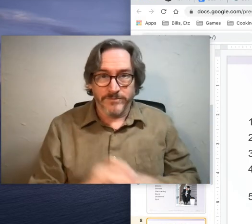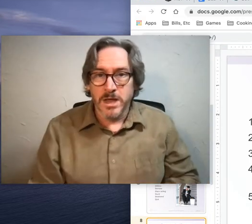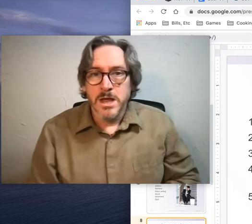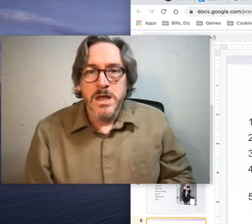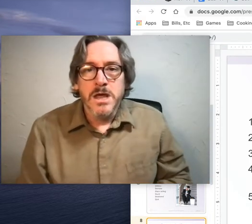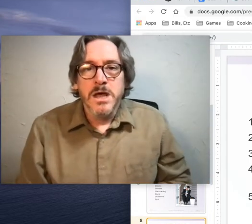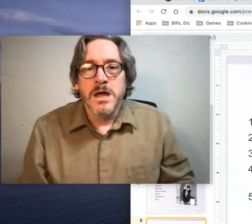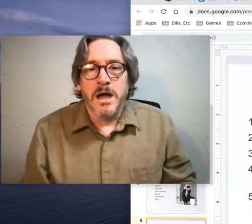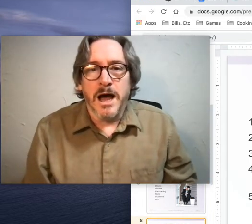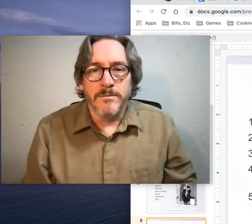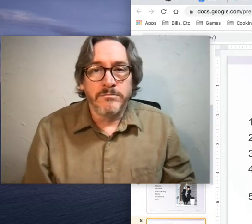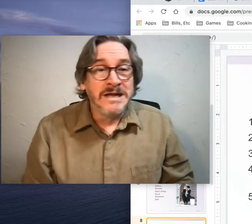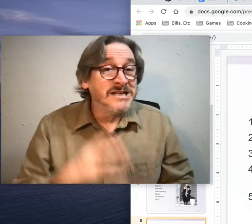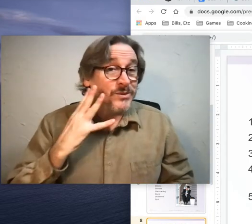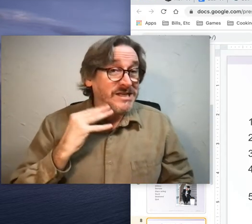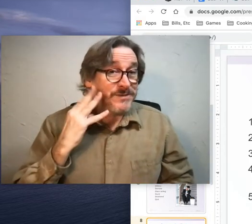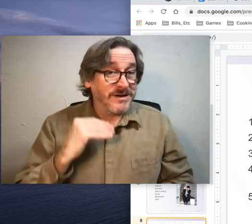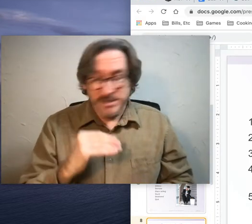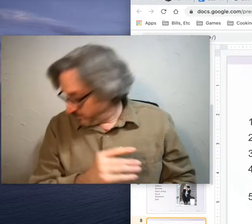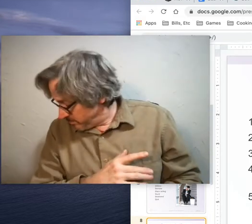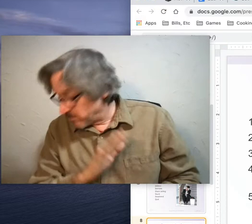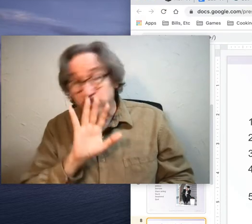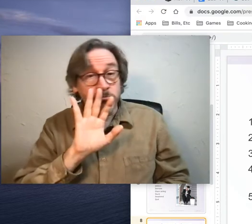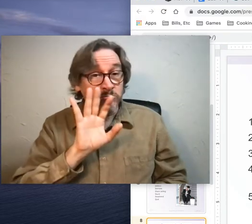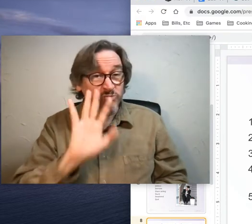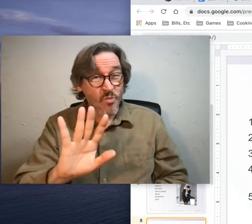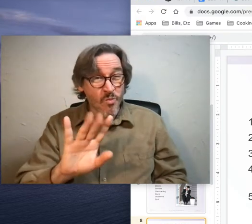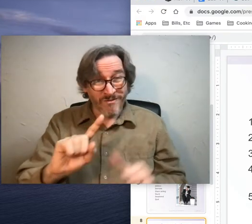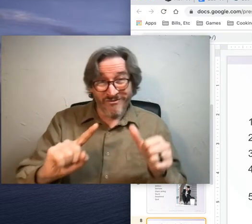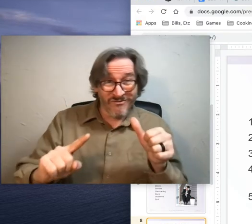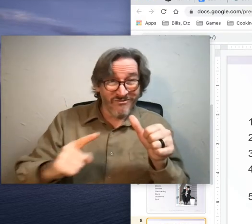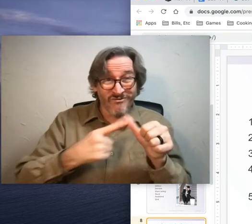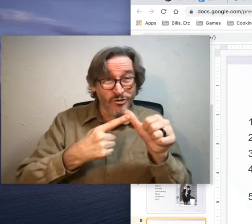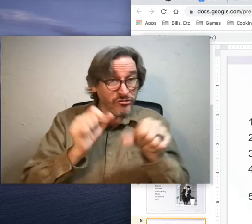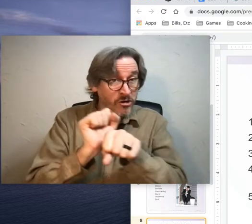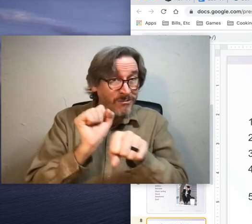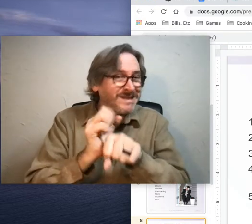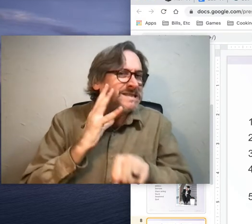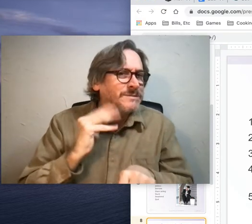Okay. So experience.